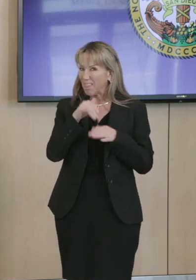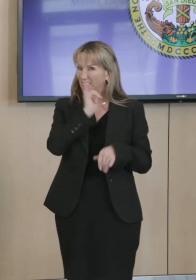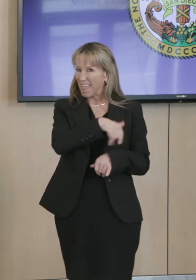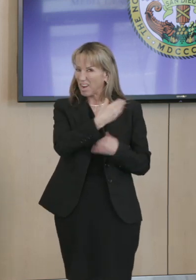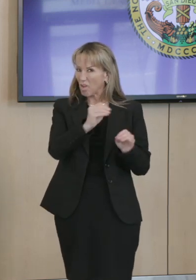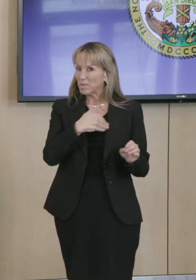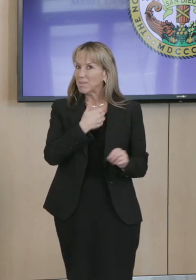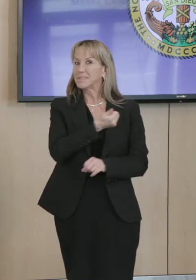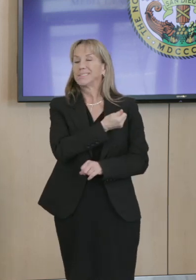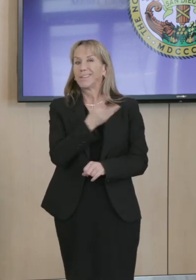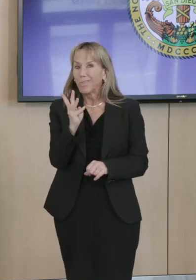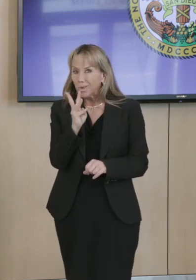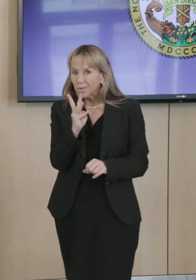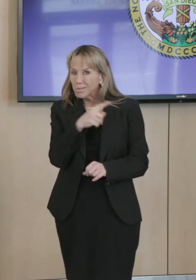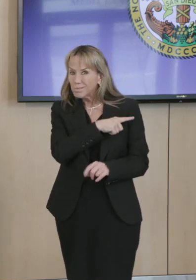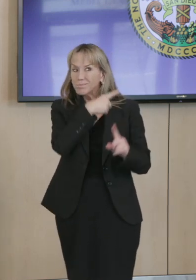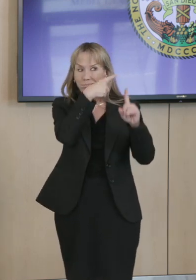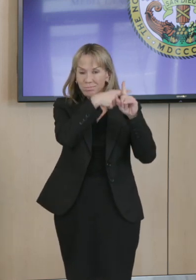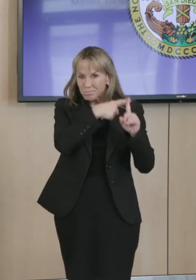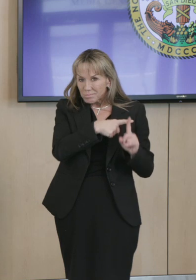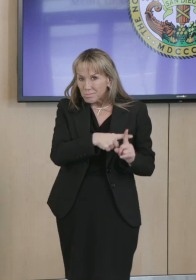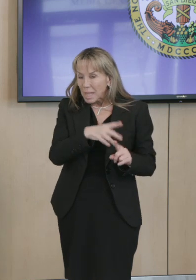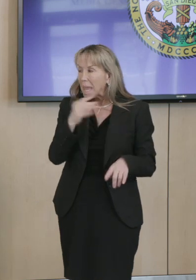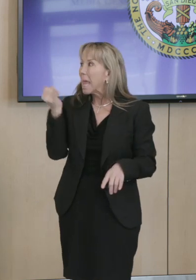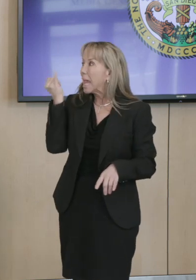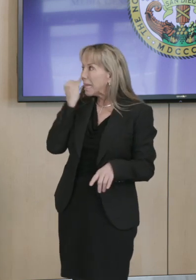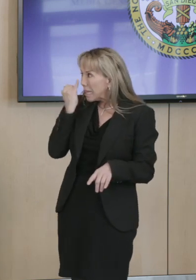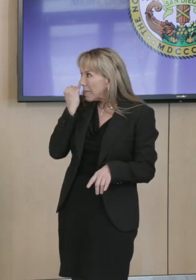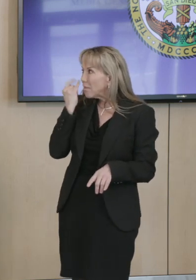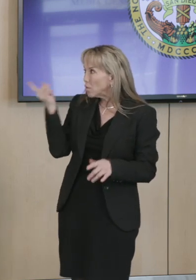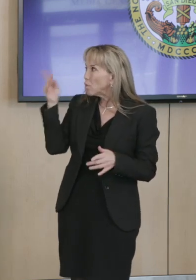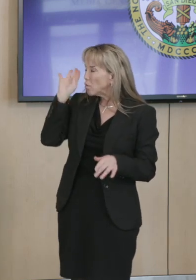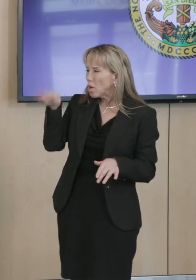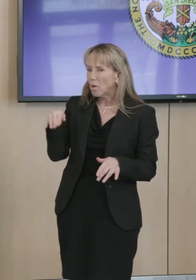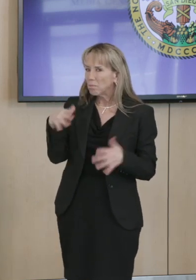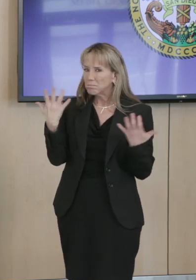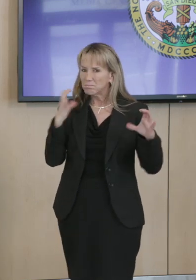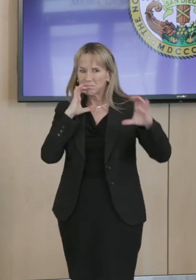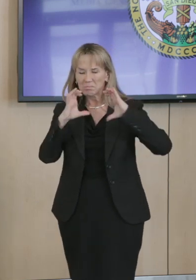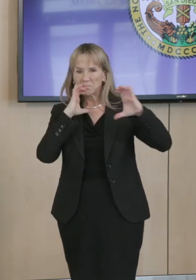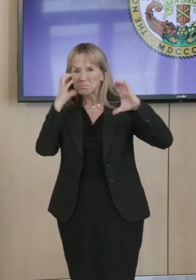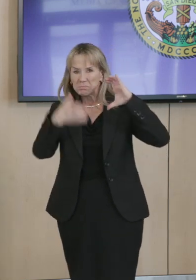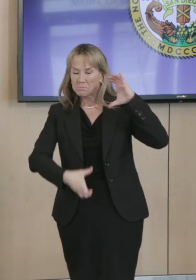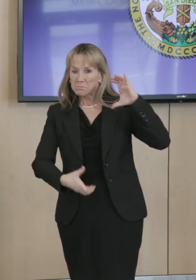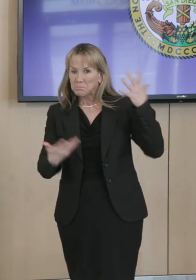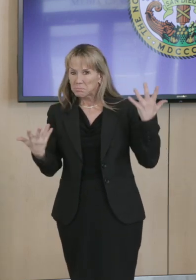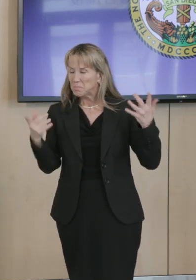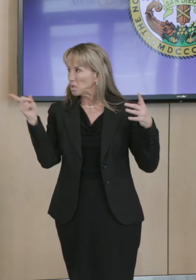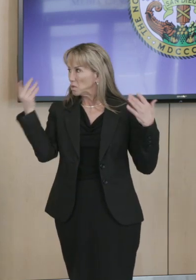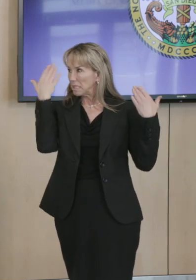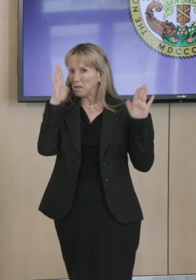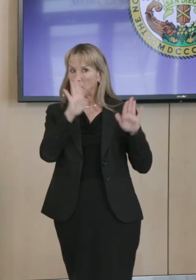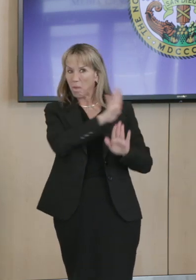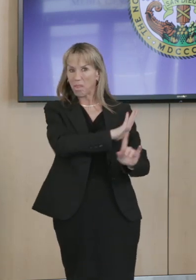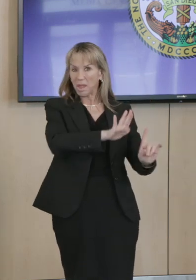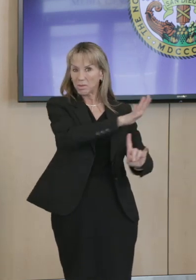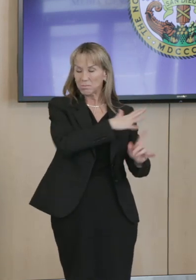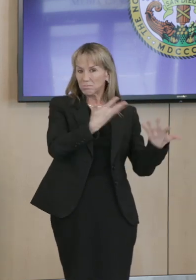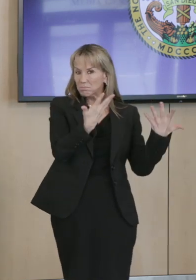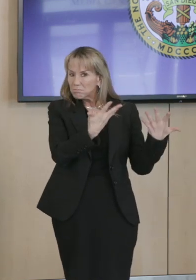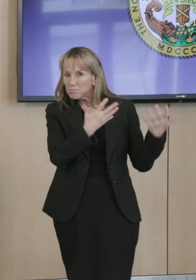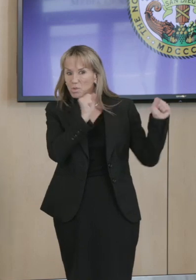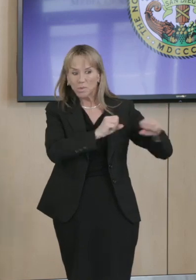office? If so, was there a communication gap that resulted in spread within the office and among their family members?